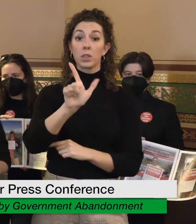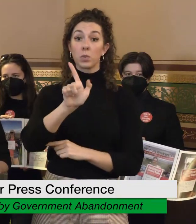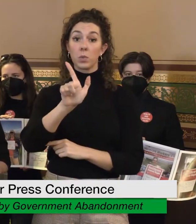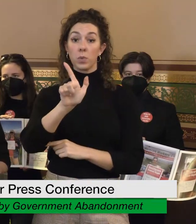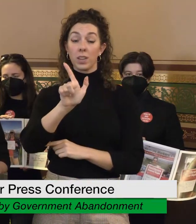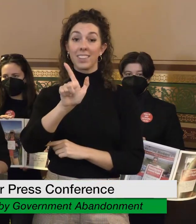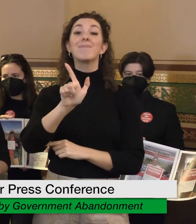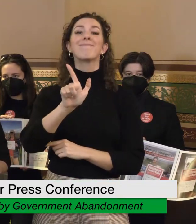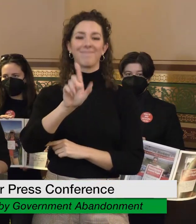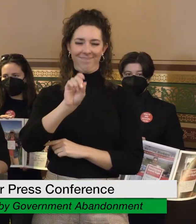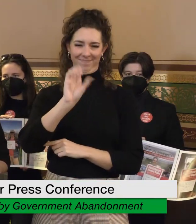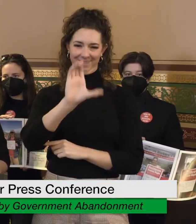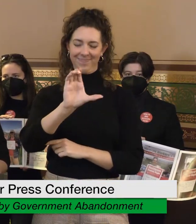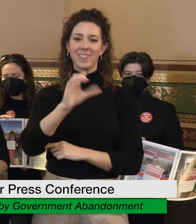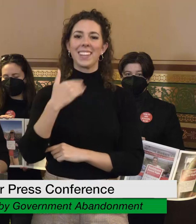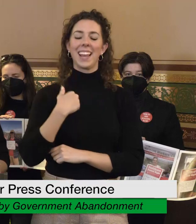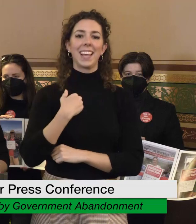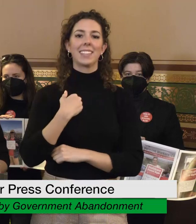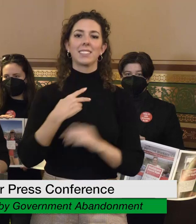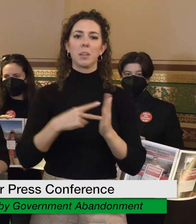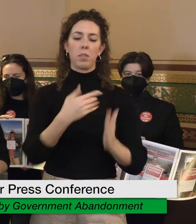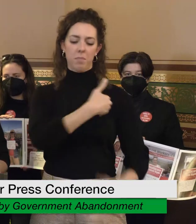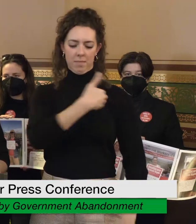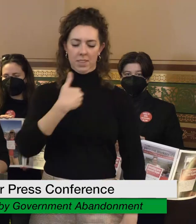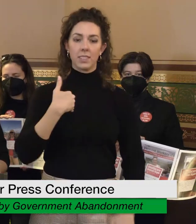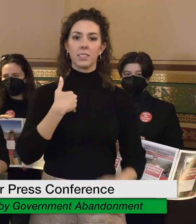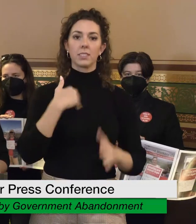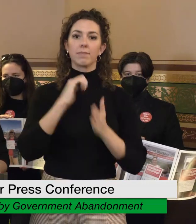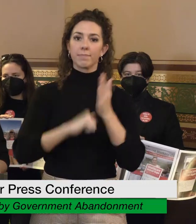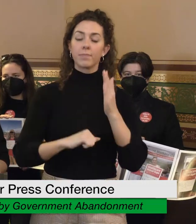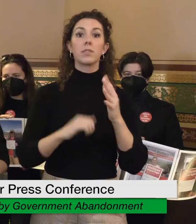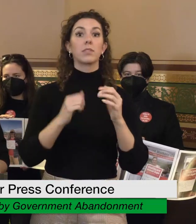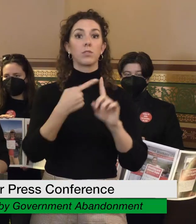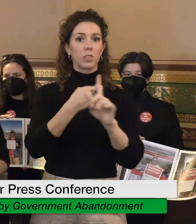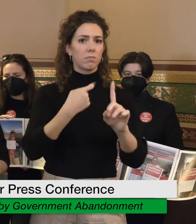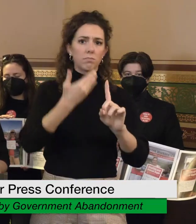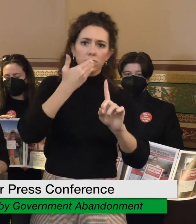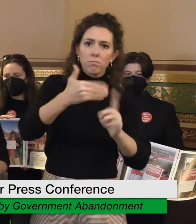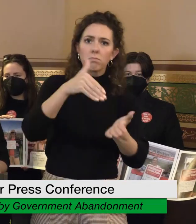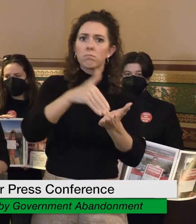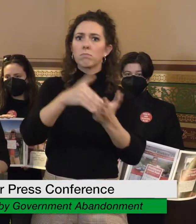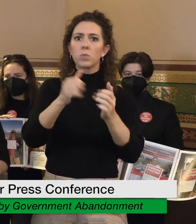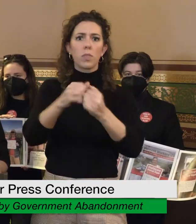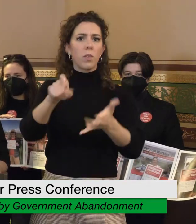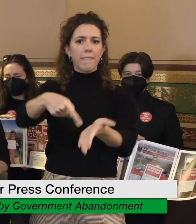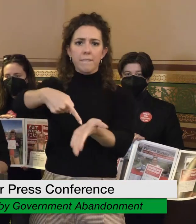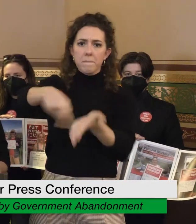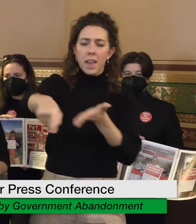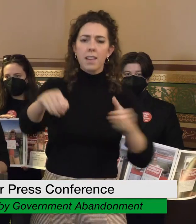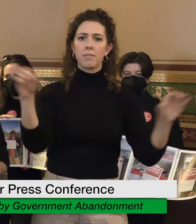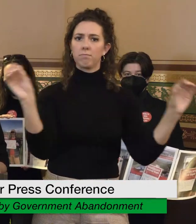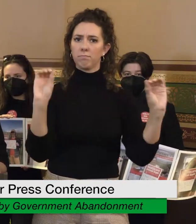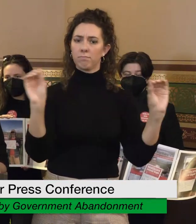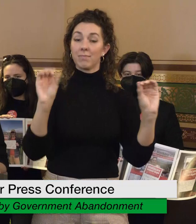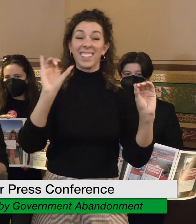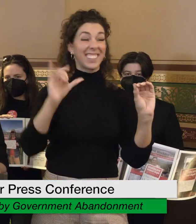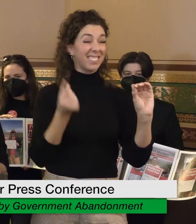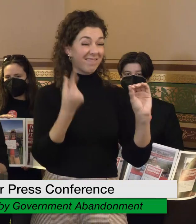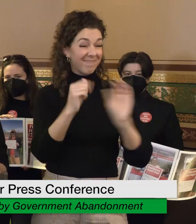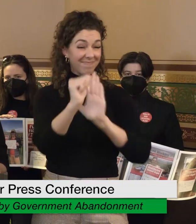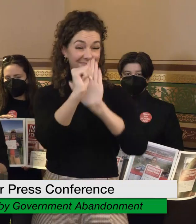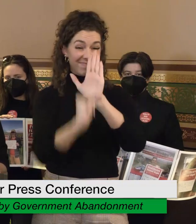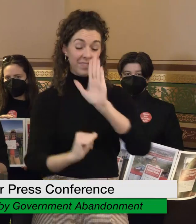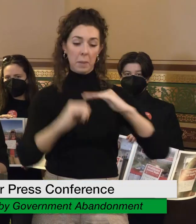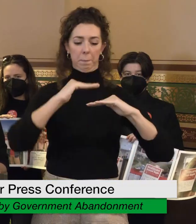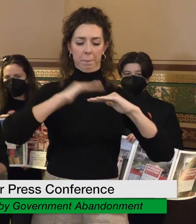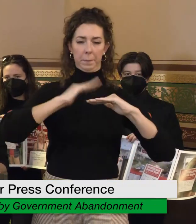received a double mastectomy from an experienced provider without having to pay anything for my care. This is a procedure that costs at